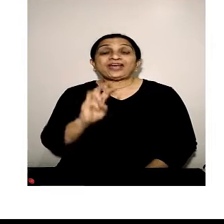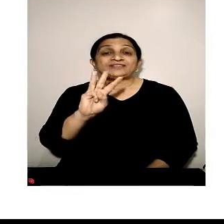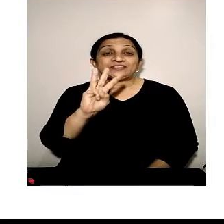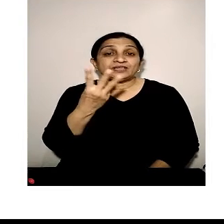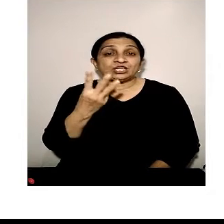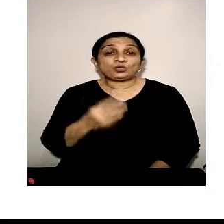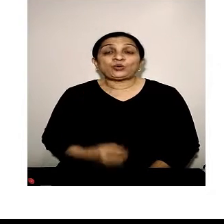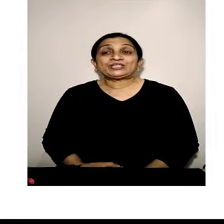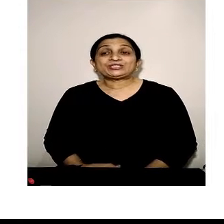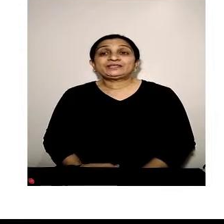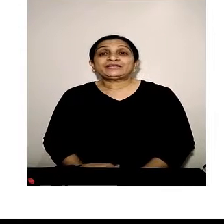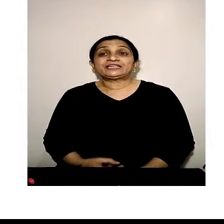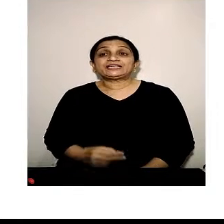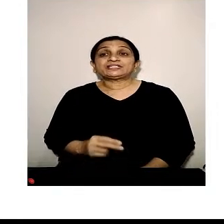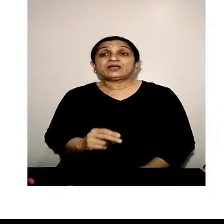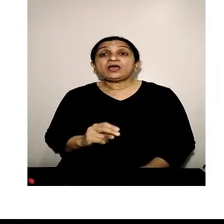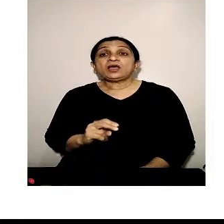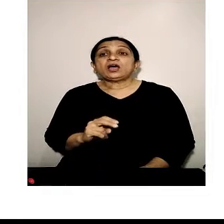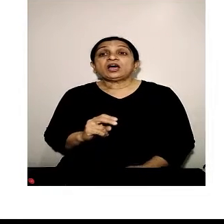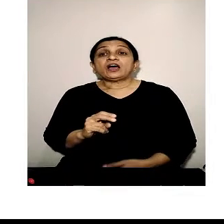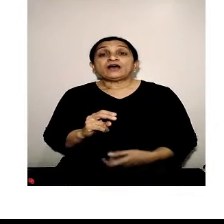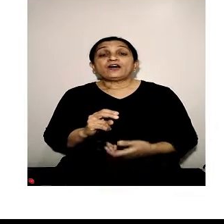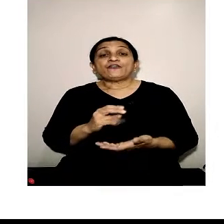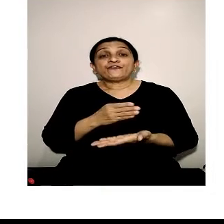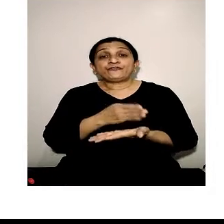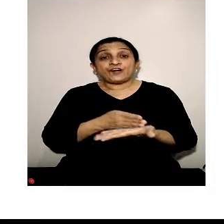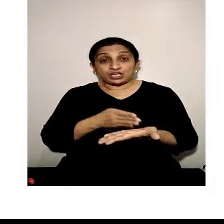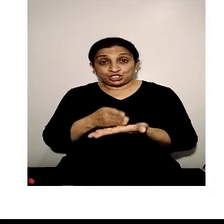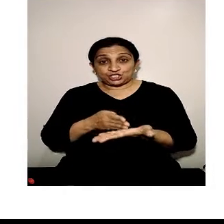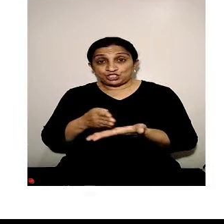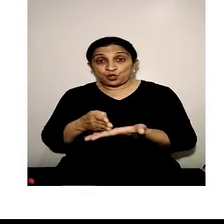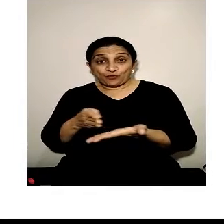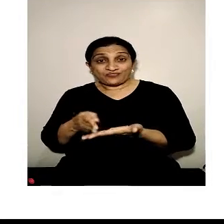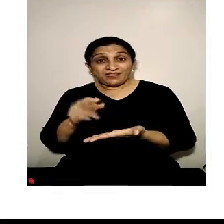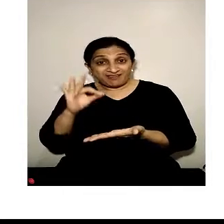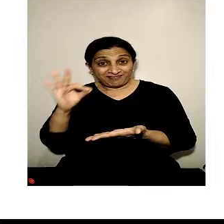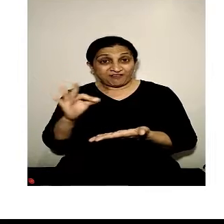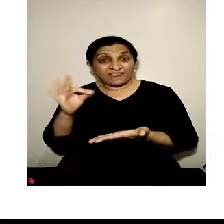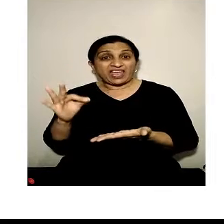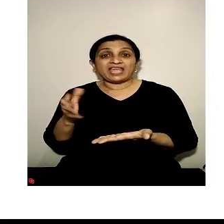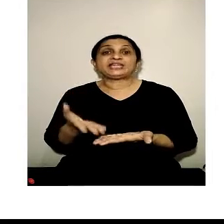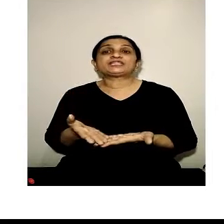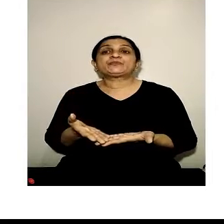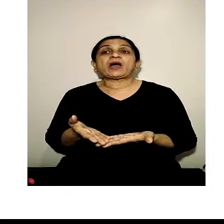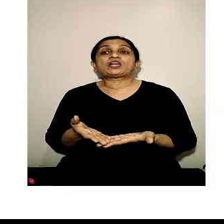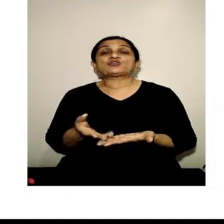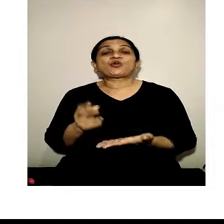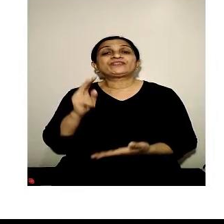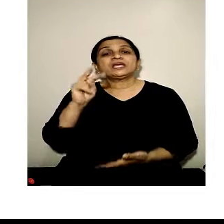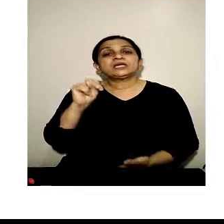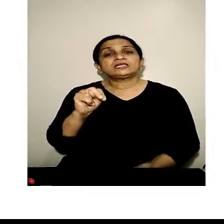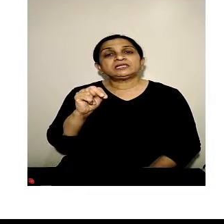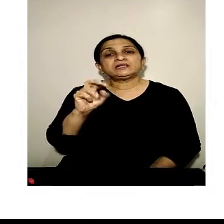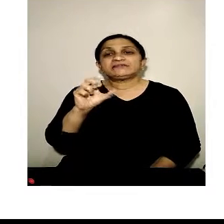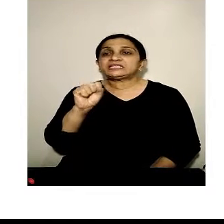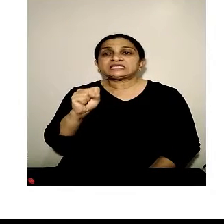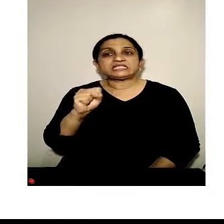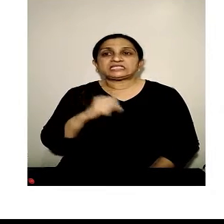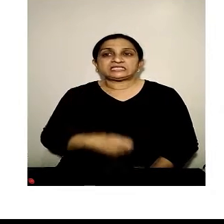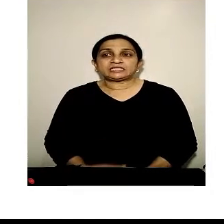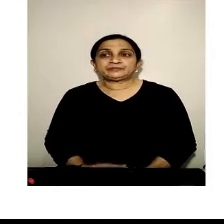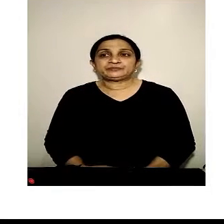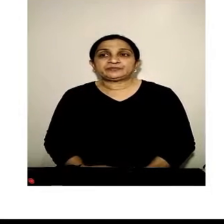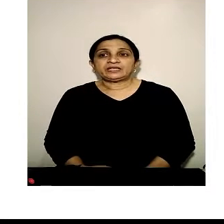Now you have the third question, that is the functions of the various parts of the